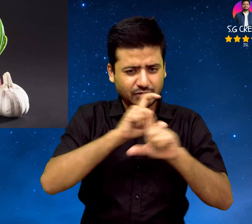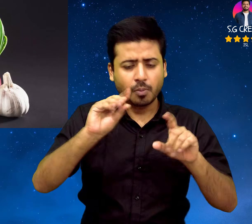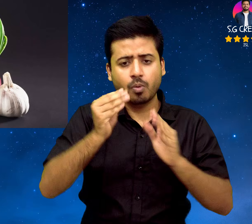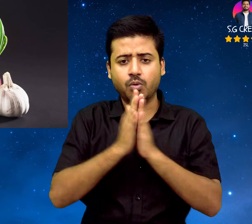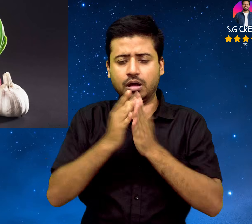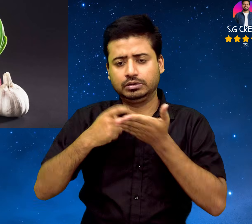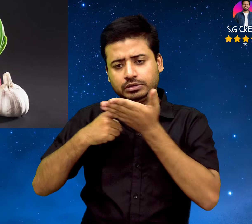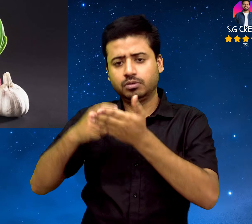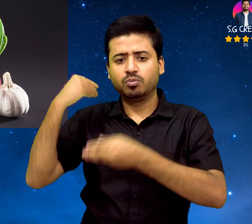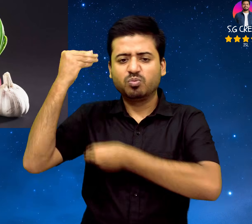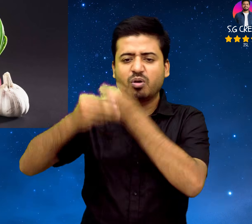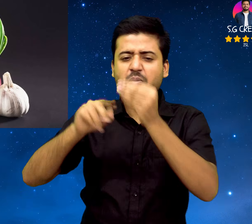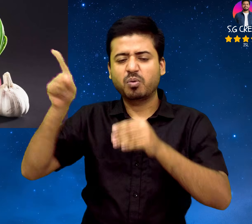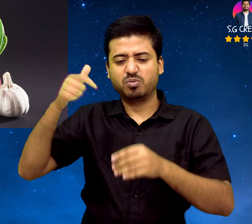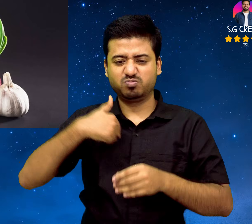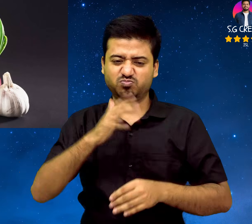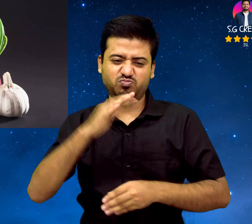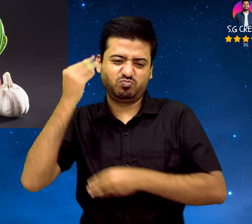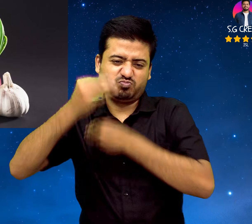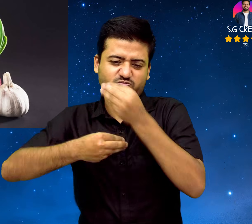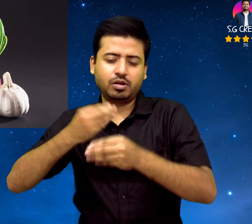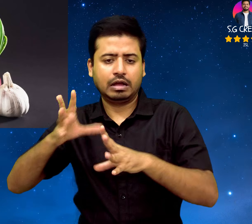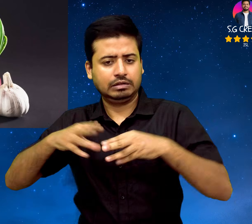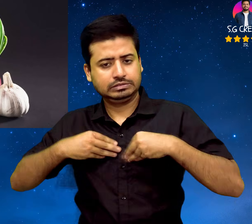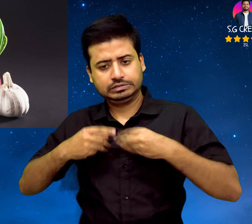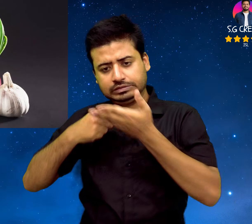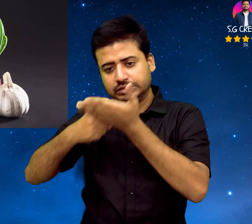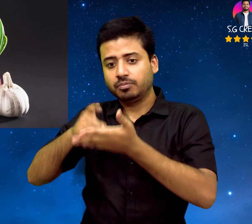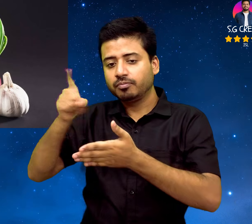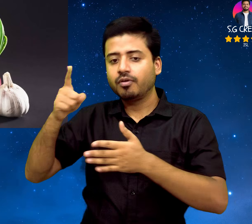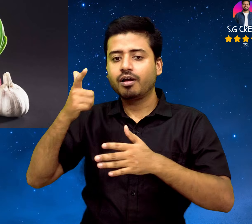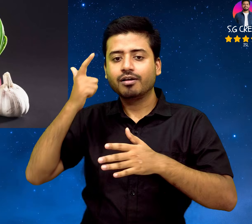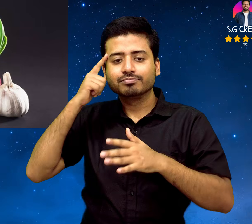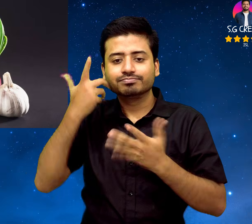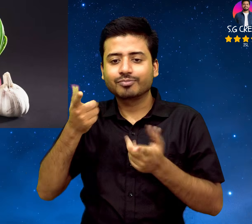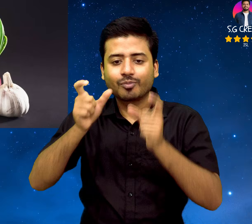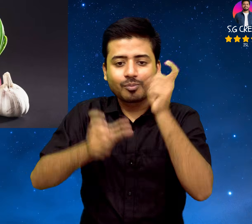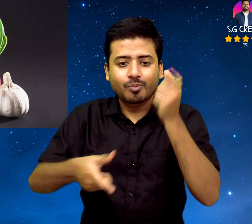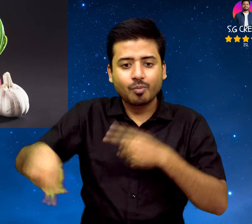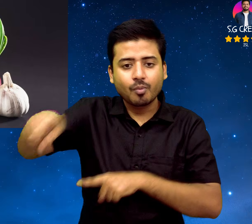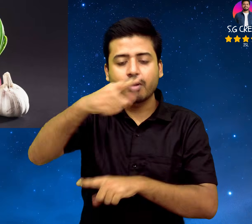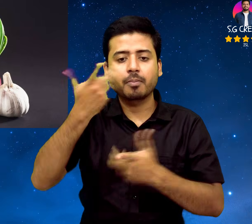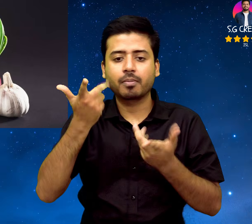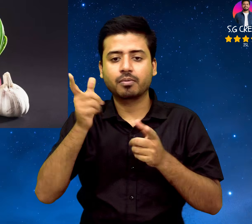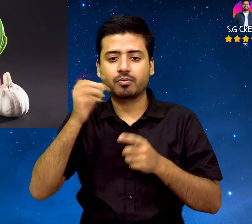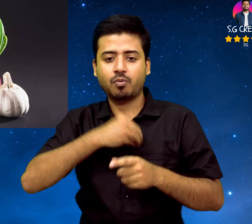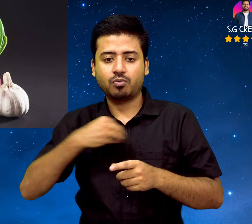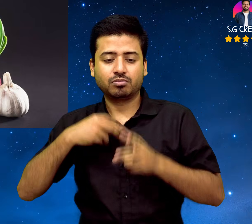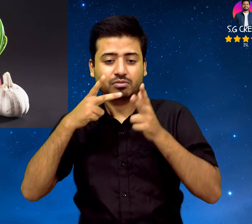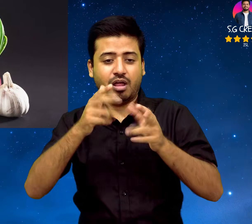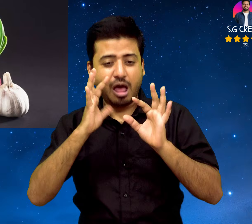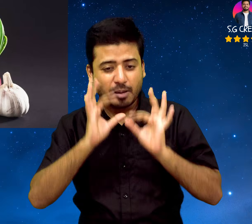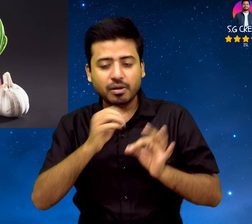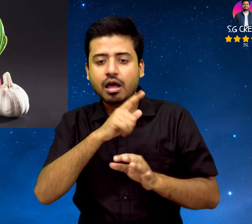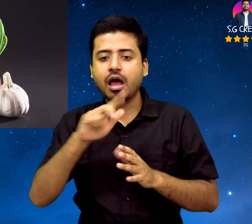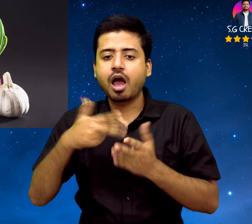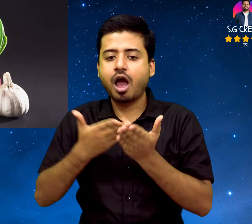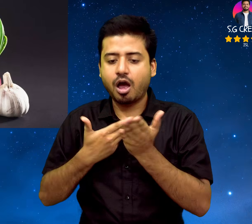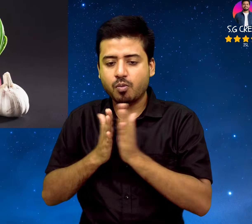CYP2E1, while robustly inducing phase 2 detoxification enzymes. This dual action neutralizes reactive electrophiles before they